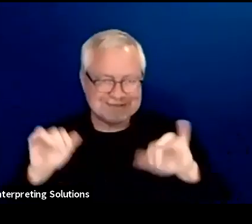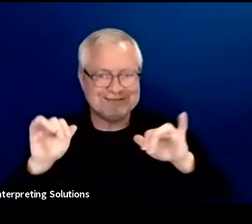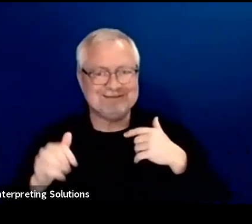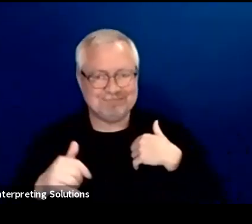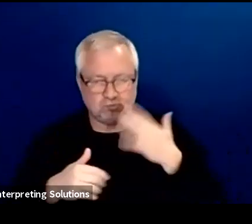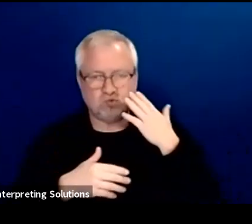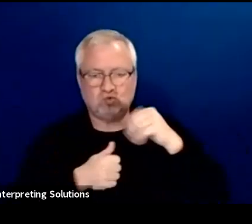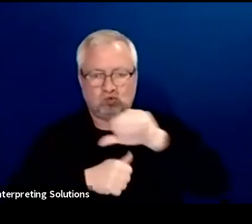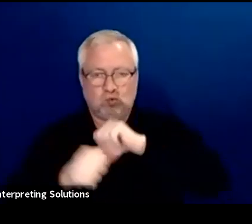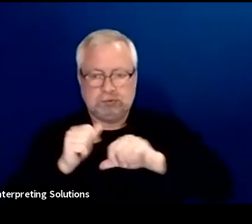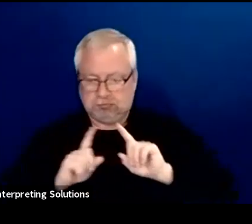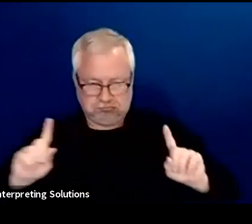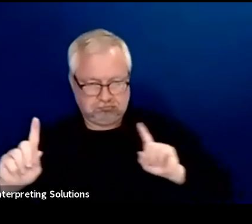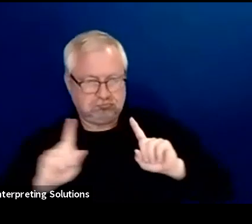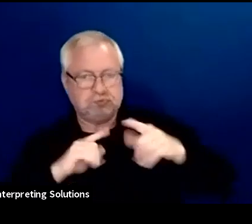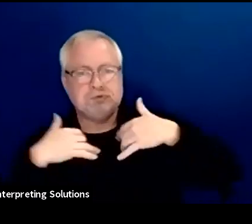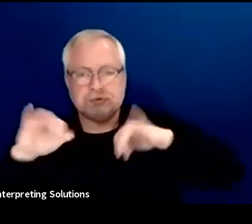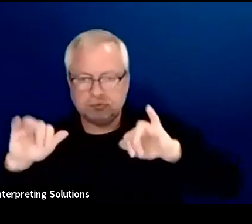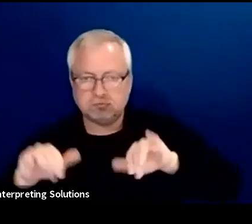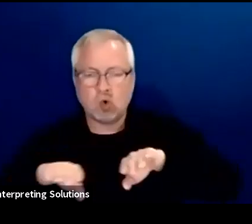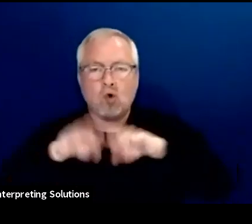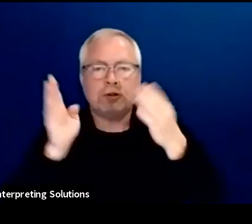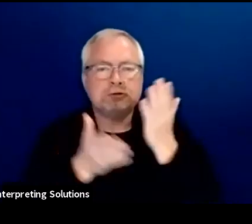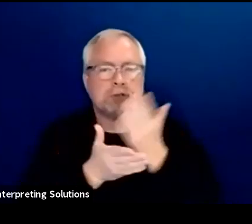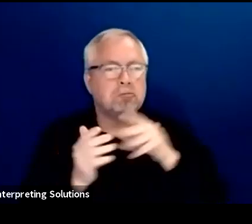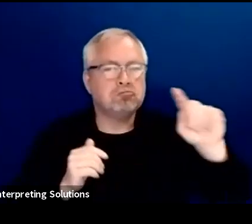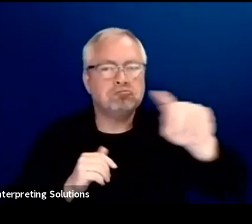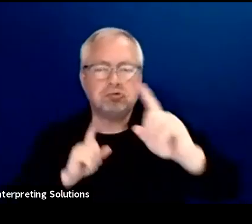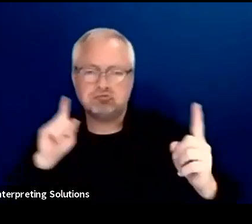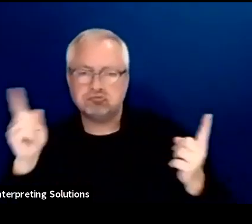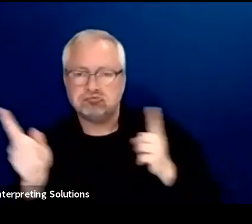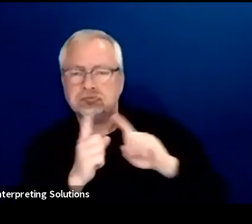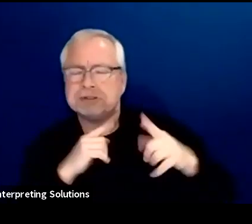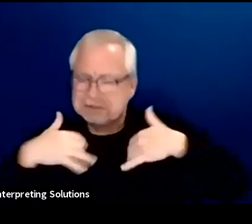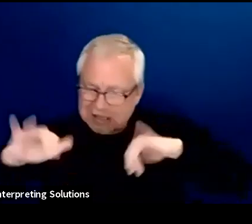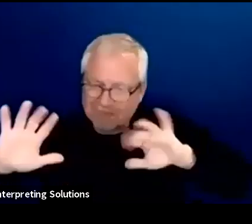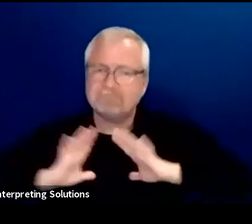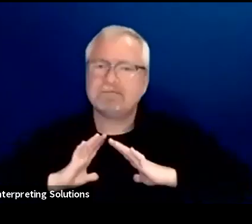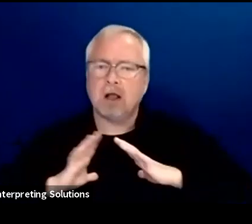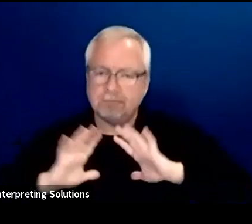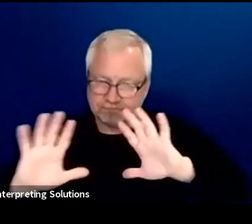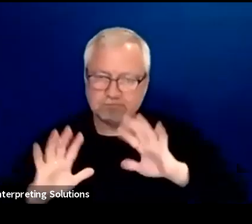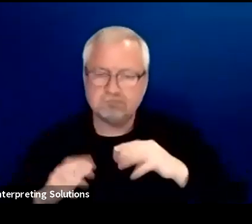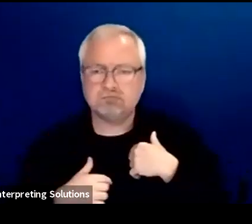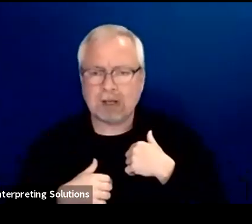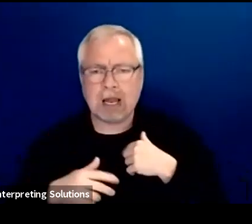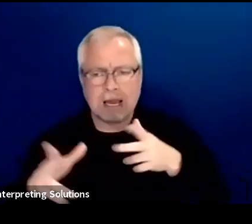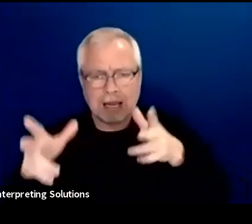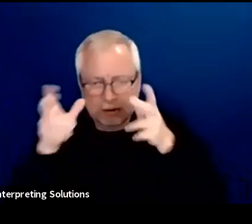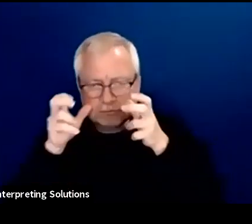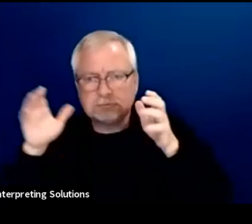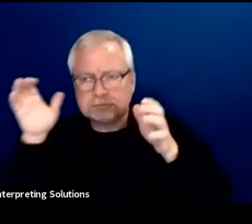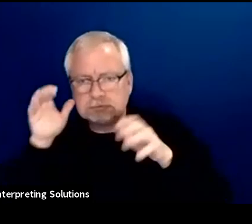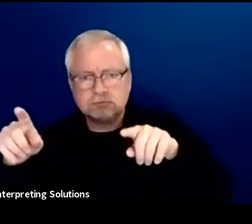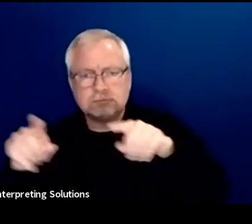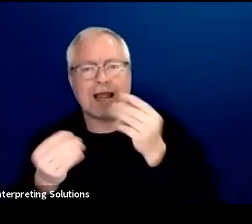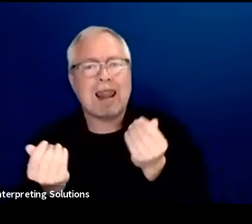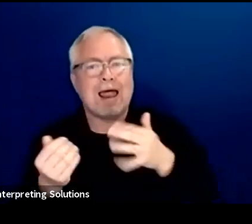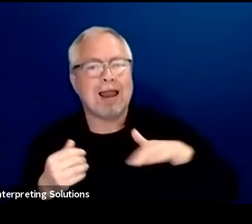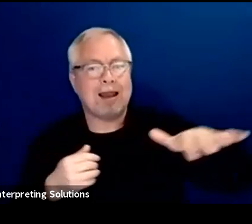this, we're listening to that because I share that concern too. If it's a landscaper working alone, if it's one person on a